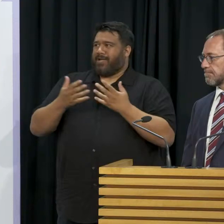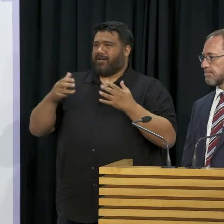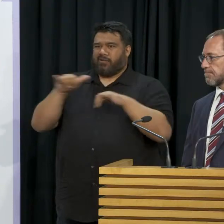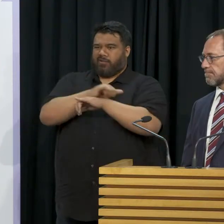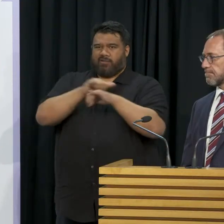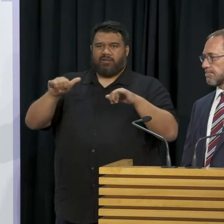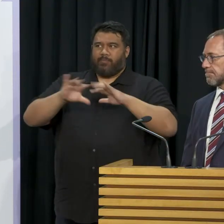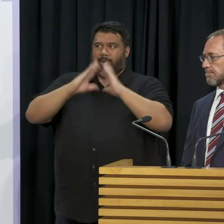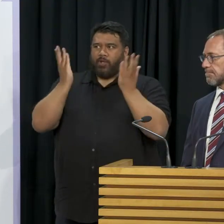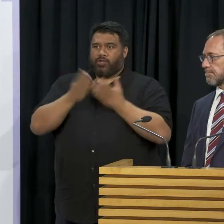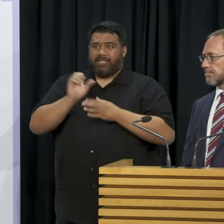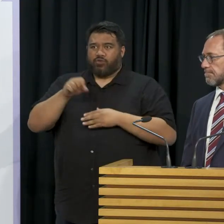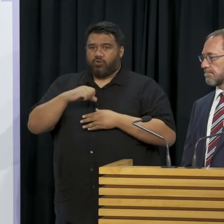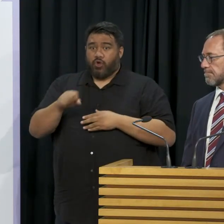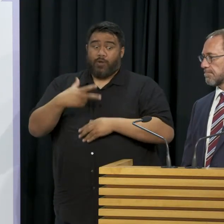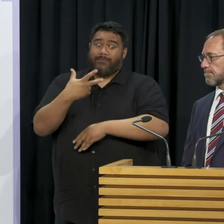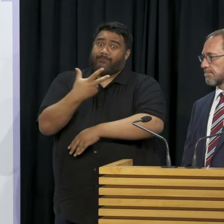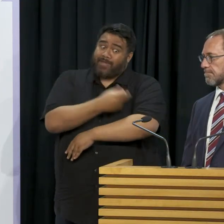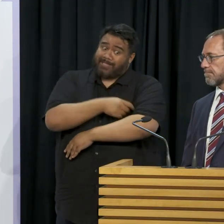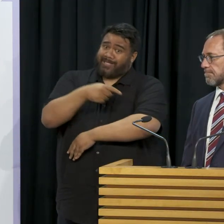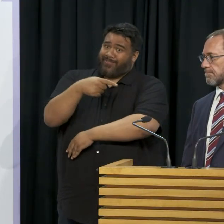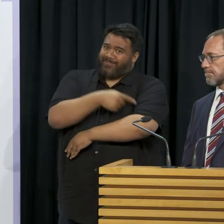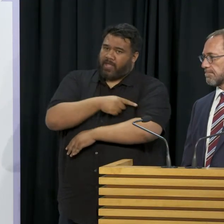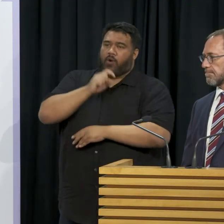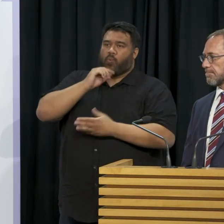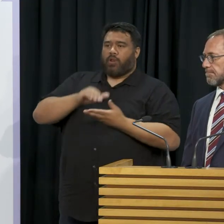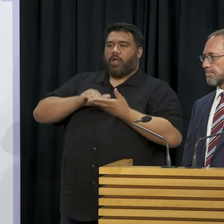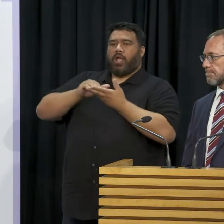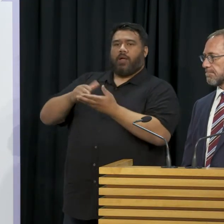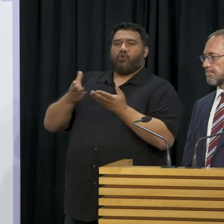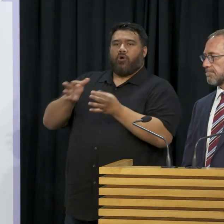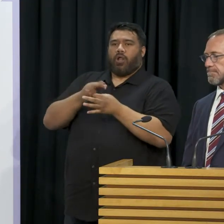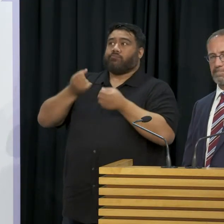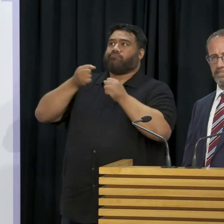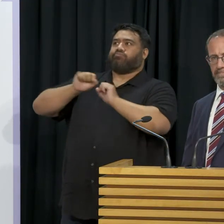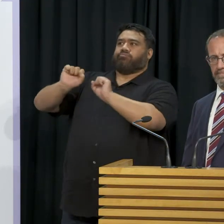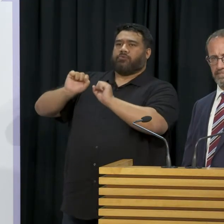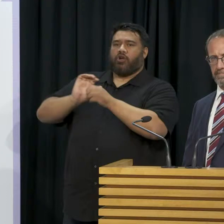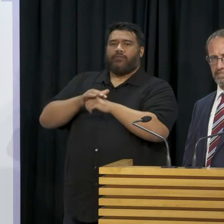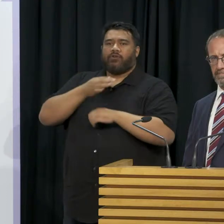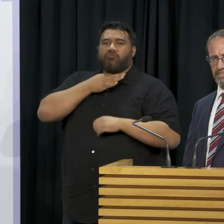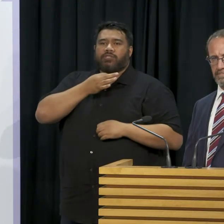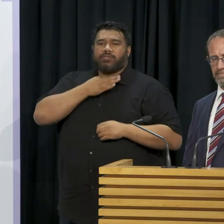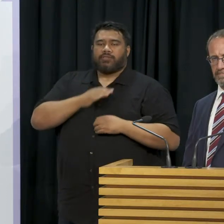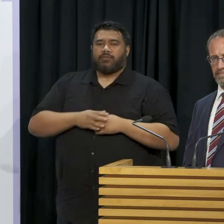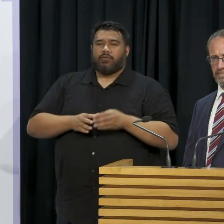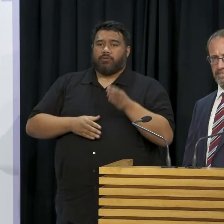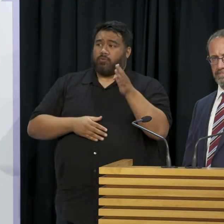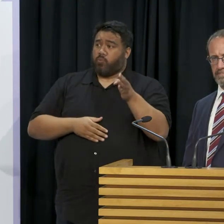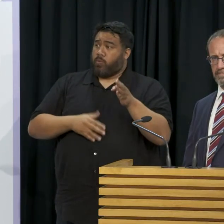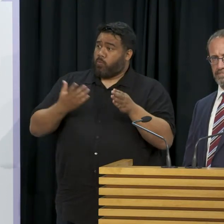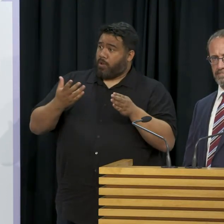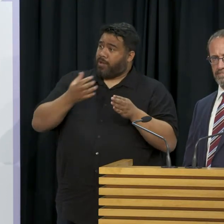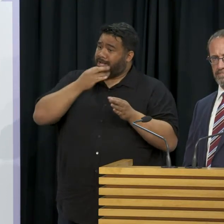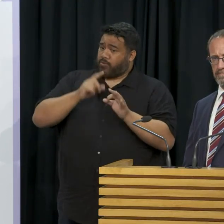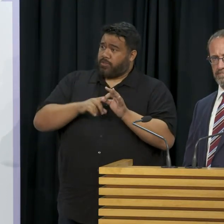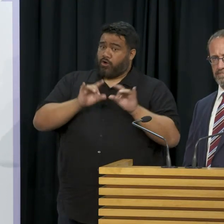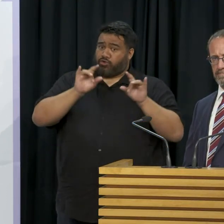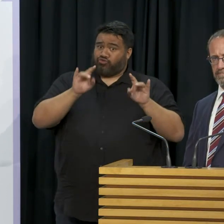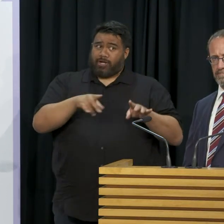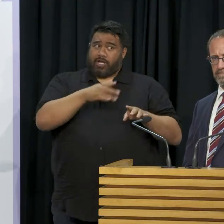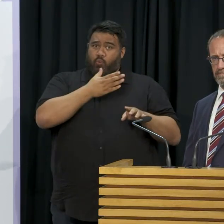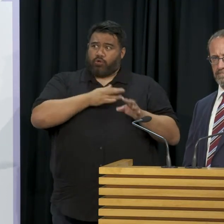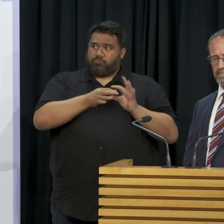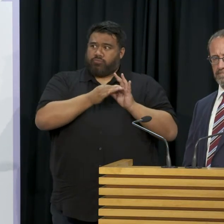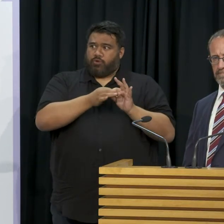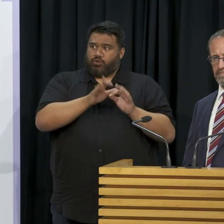we experience, that's something that can provide an extra buffer against risk. Australia is now looking to Singapore for a travel bubble. Does that